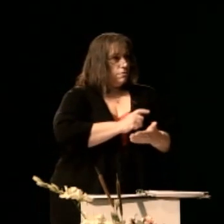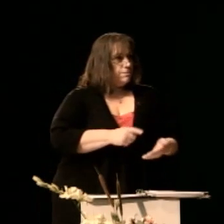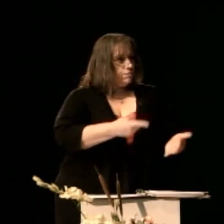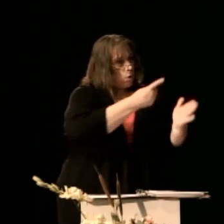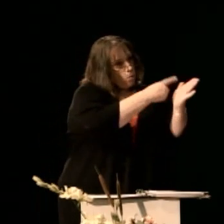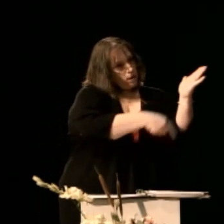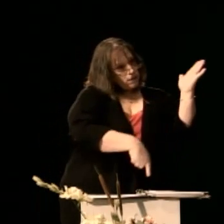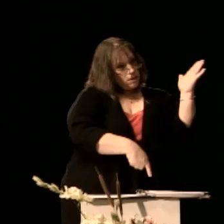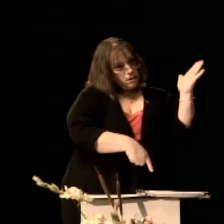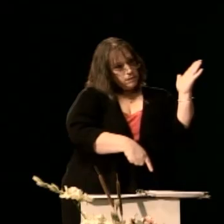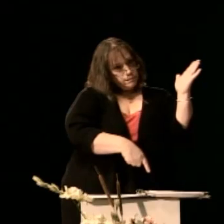What?